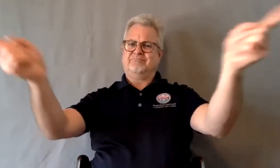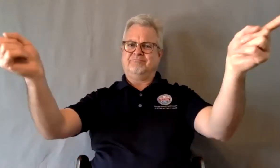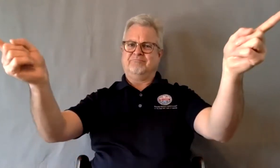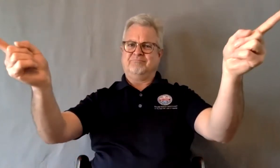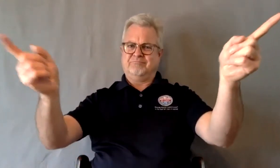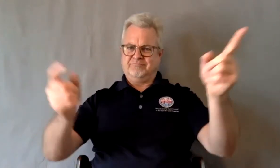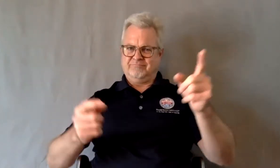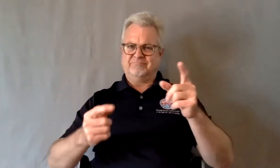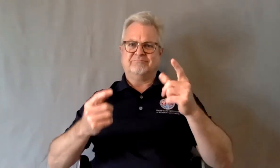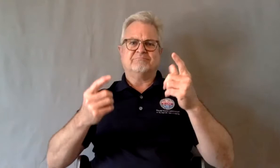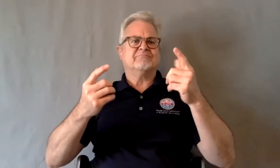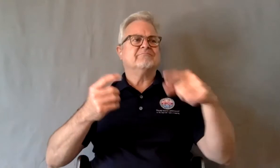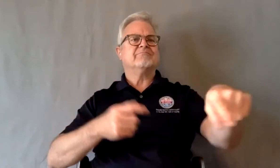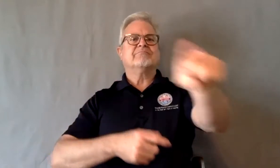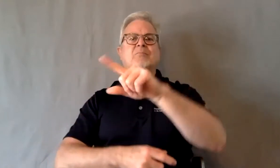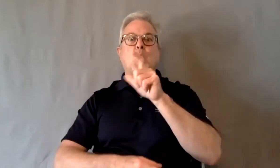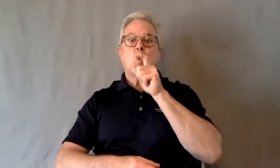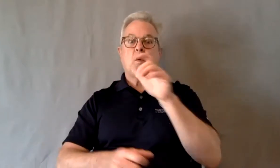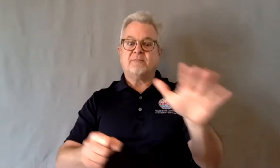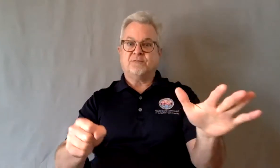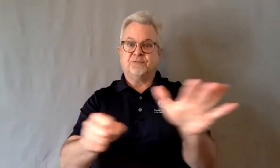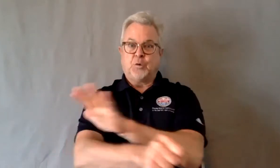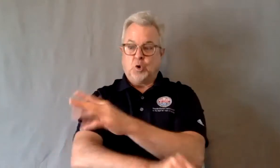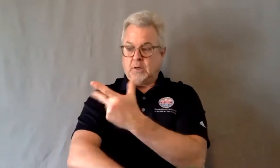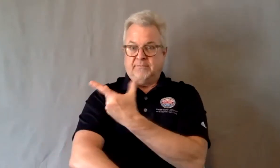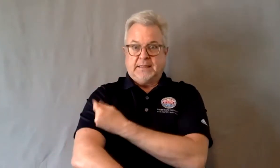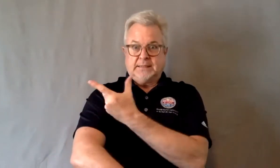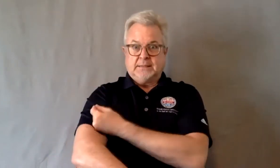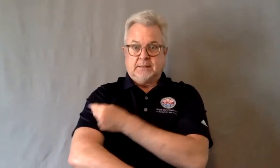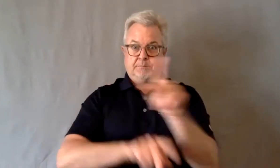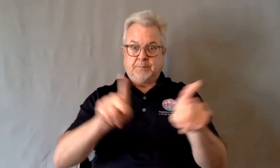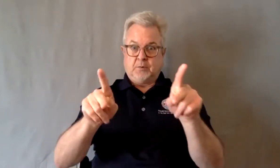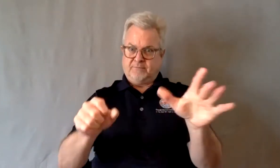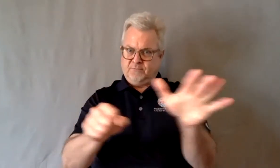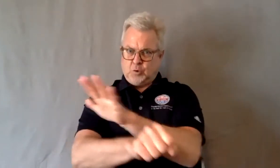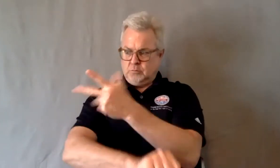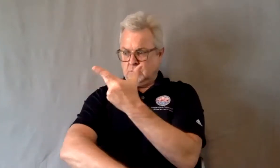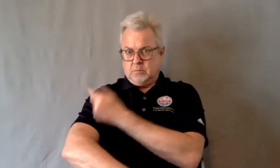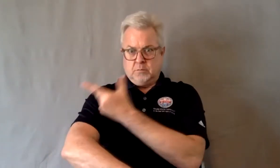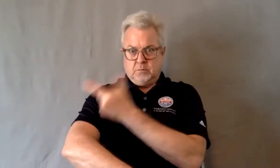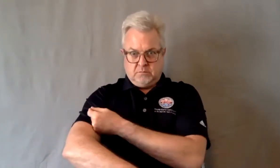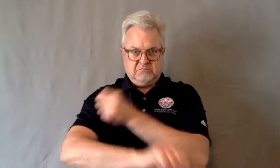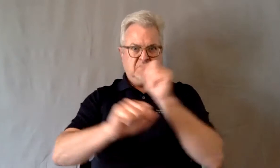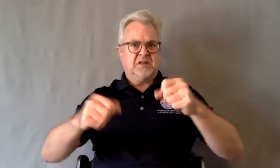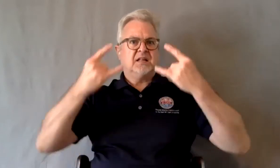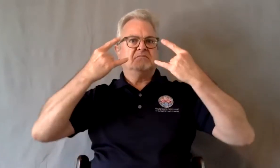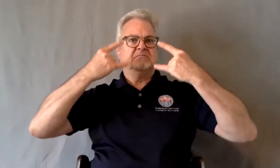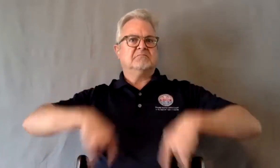government, made an announcement. It said that those who are fully vaccinated, who have all